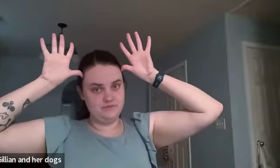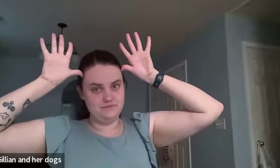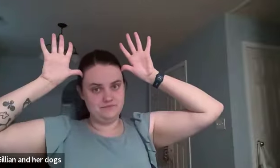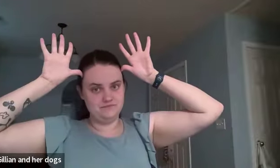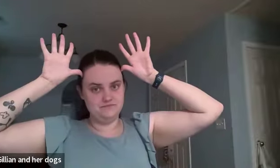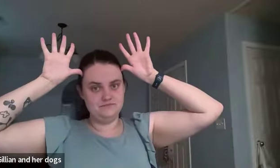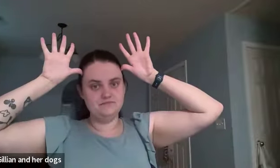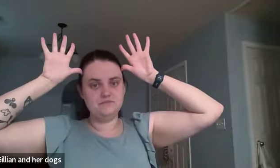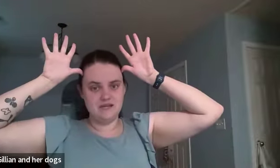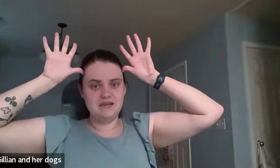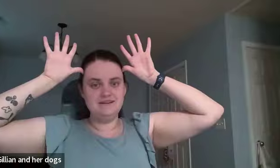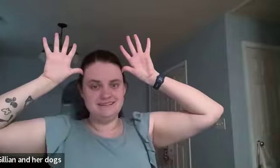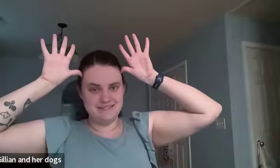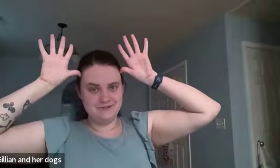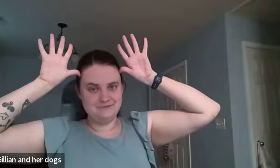Deer. Okay? Deer.